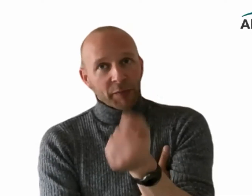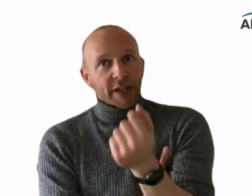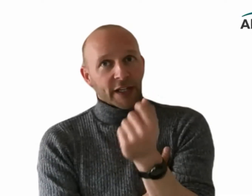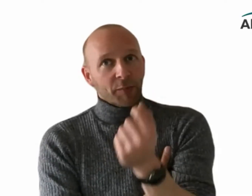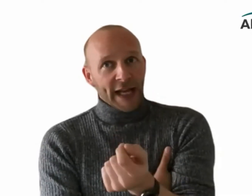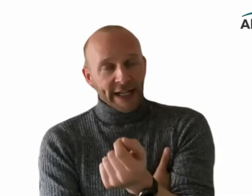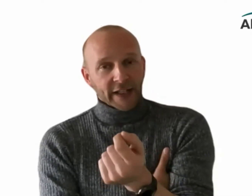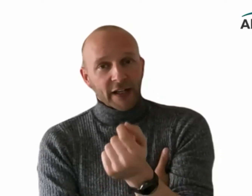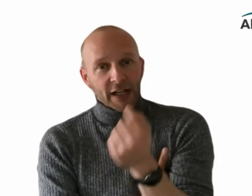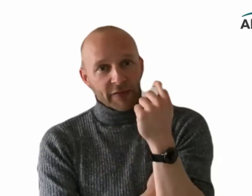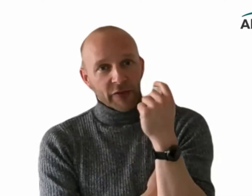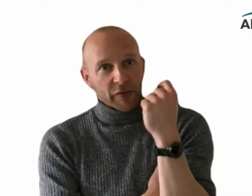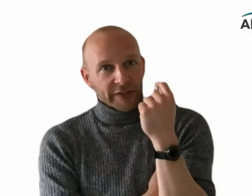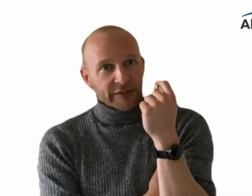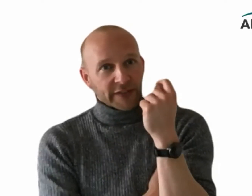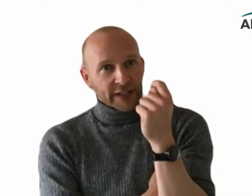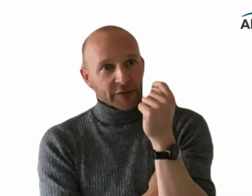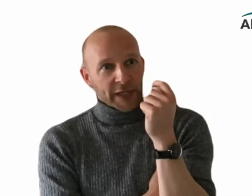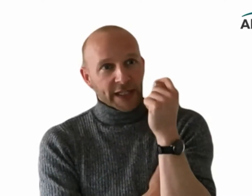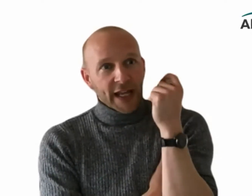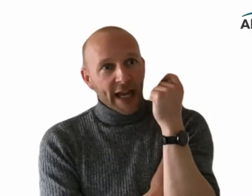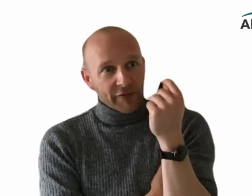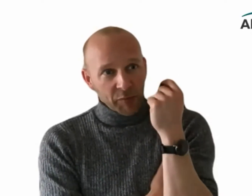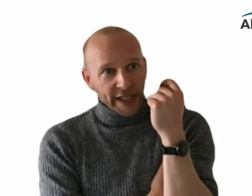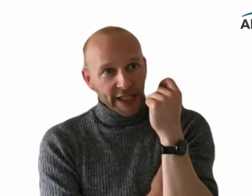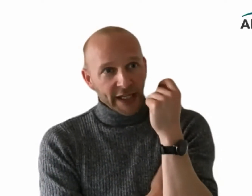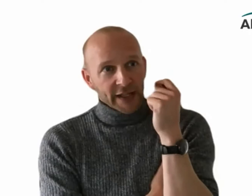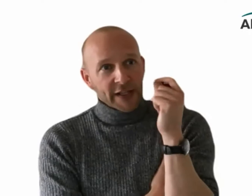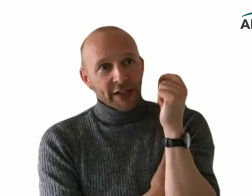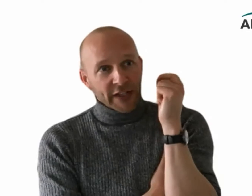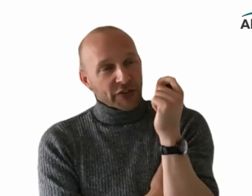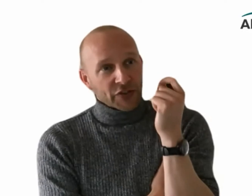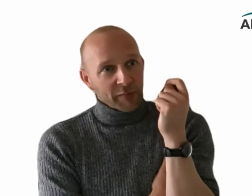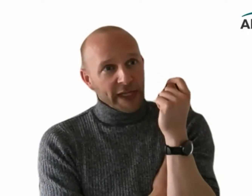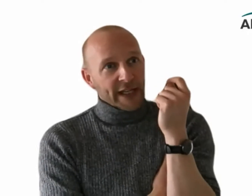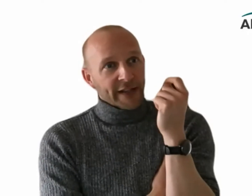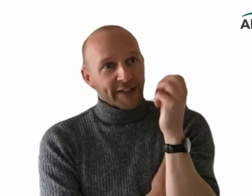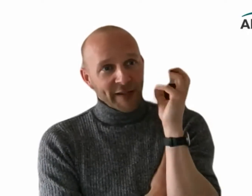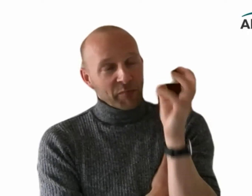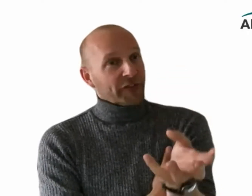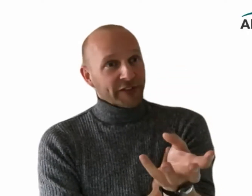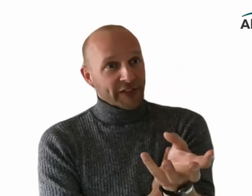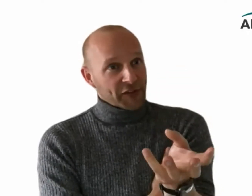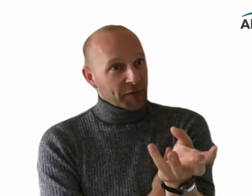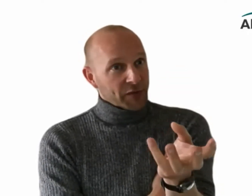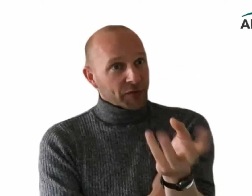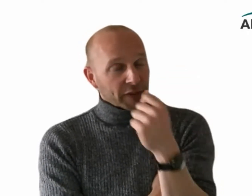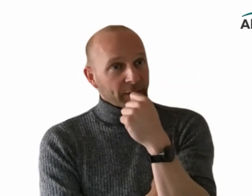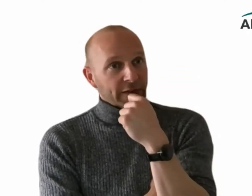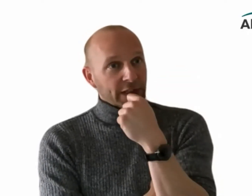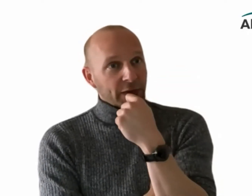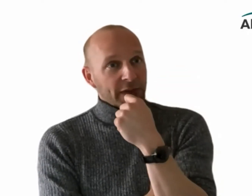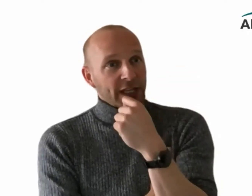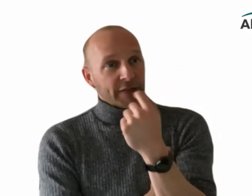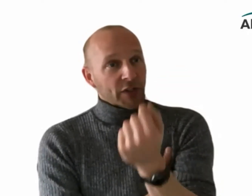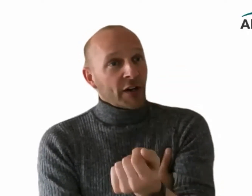the moment I go blank, I have the voice that tells me everybody here thinks you shouldn't be here. It's the imposter syndrome that you were talking